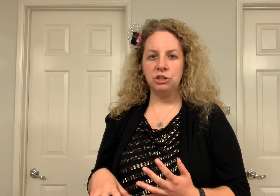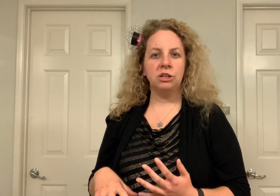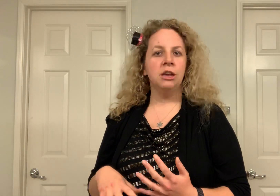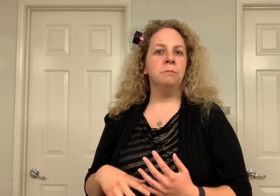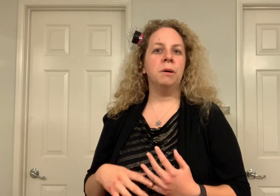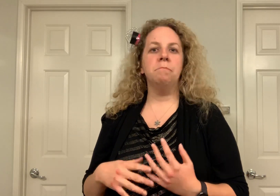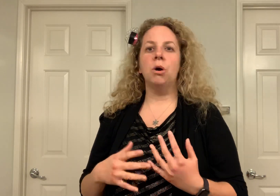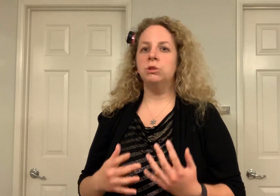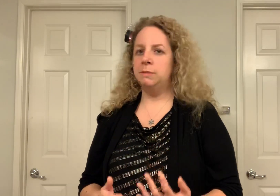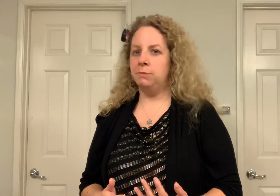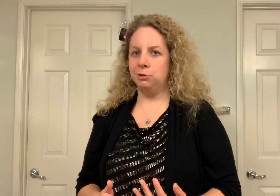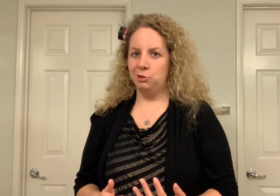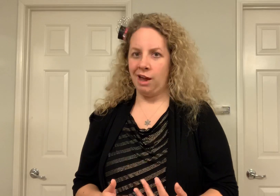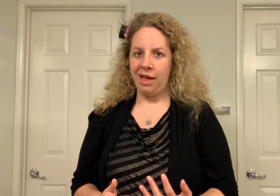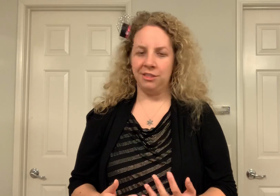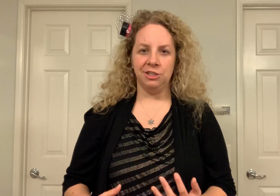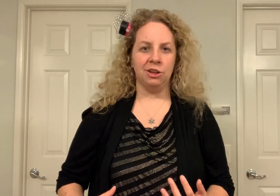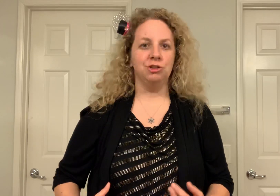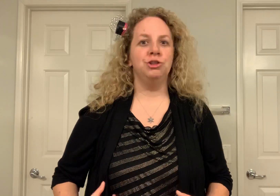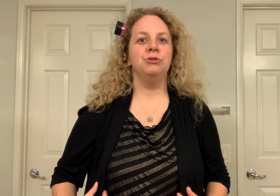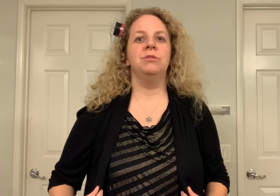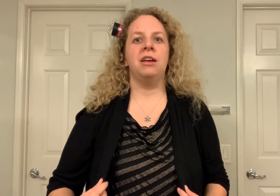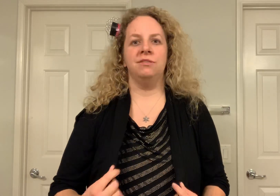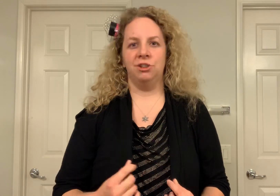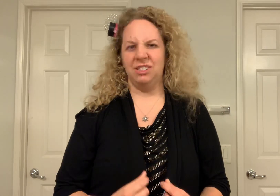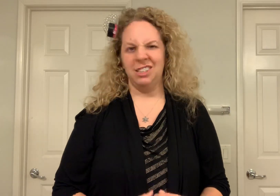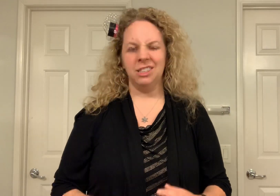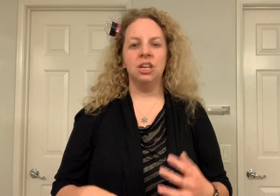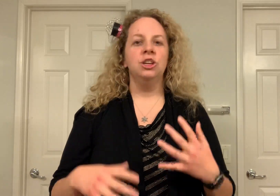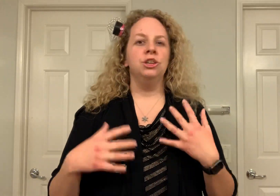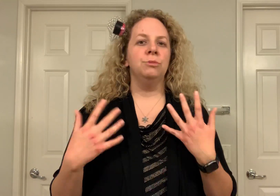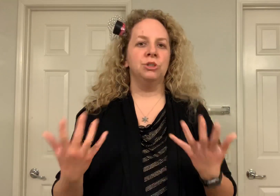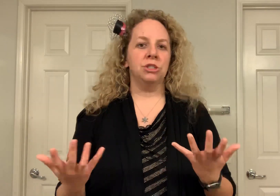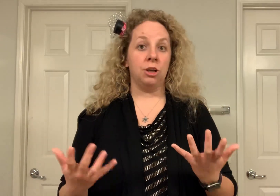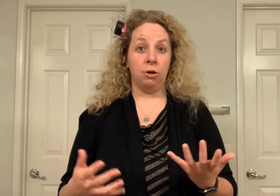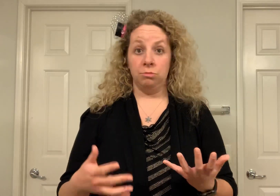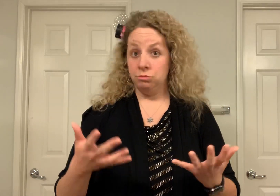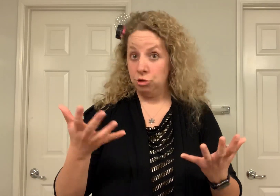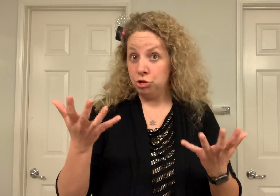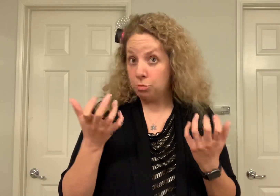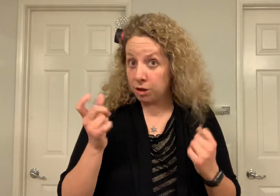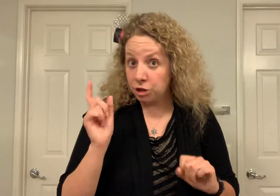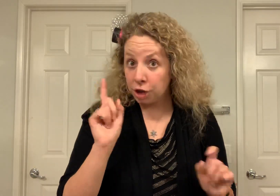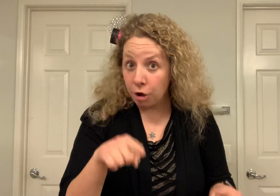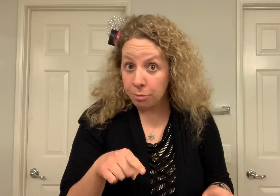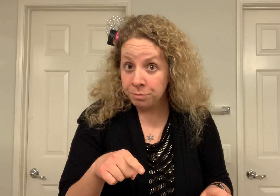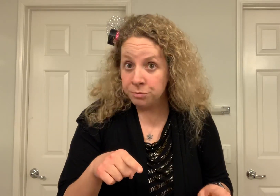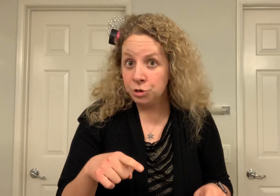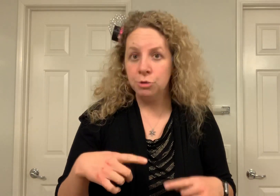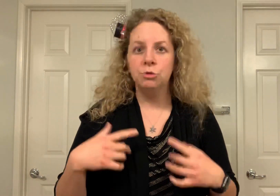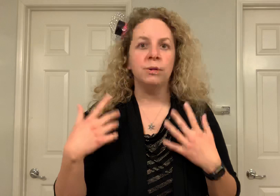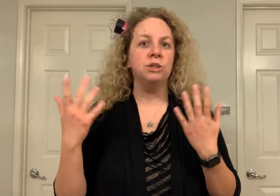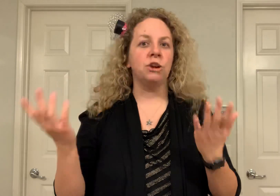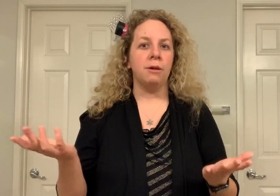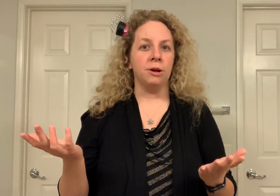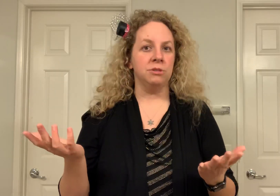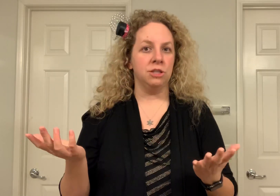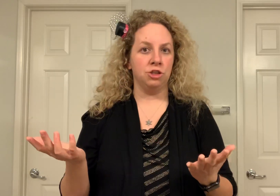question, but most people do not add this on to the end of their sentence. You would just go, do you want to go? So you would raise your eyebrows to show that